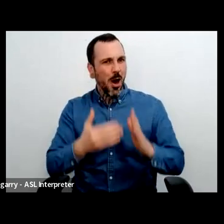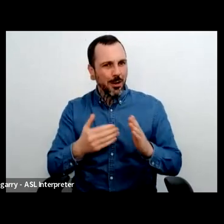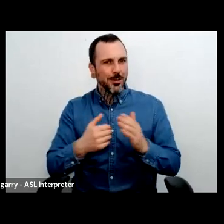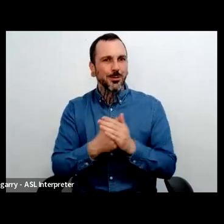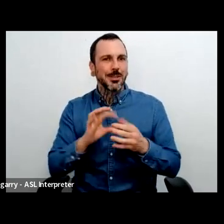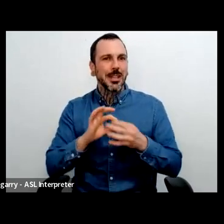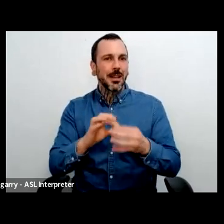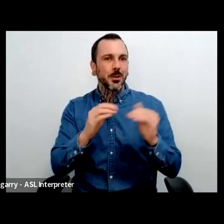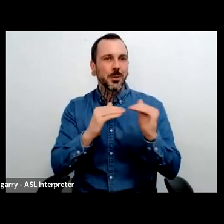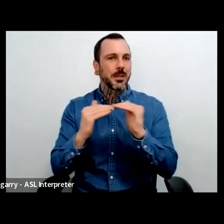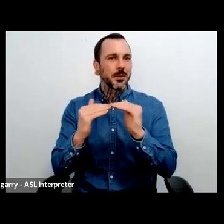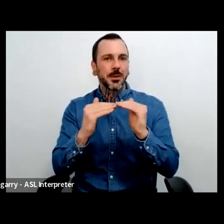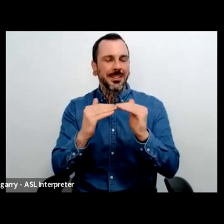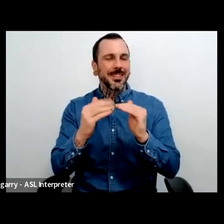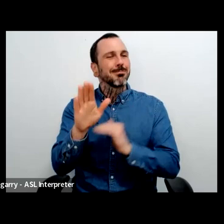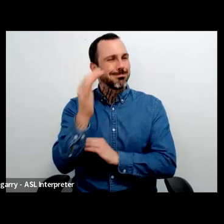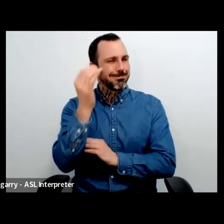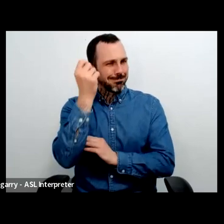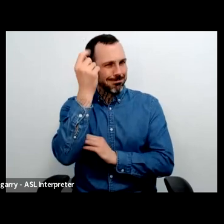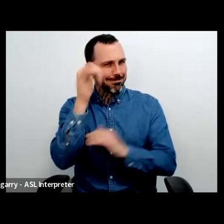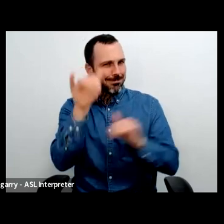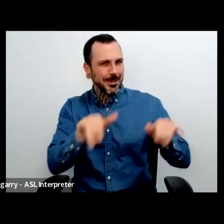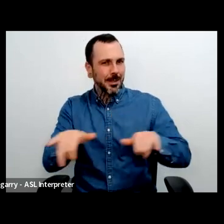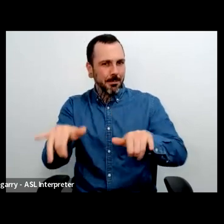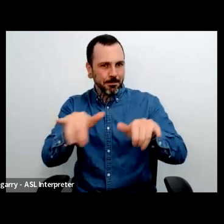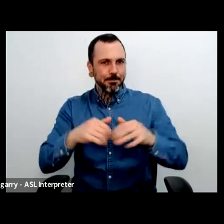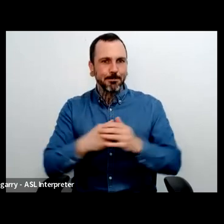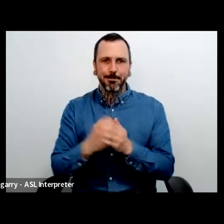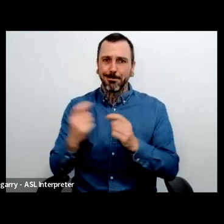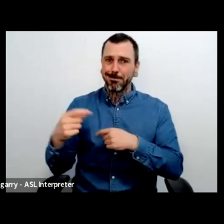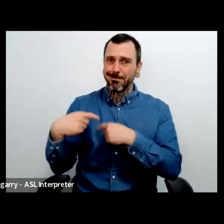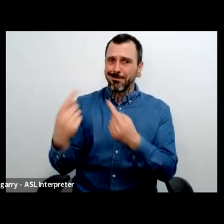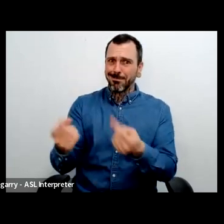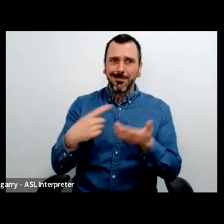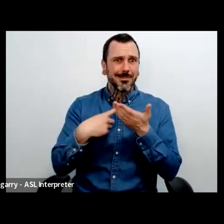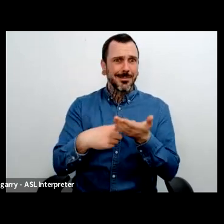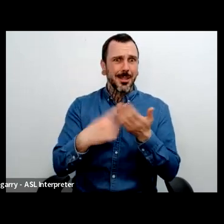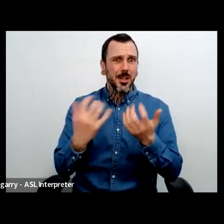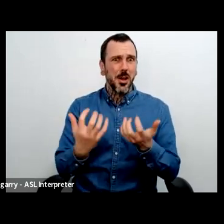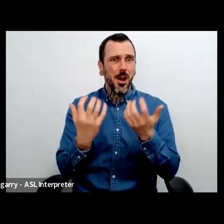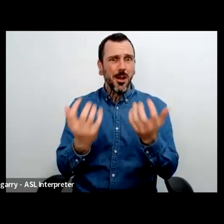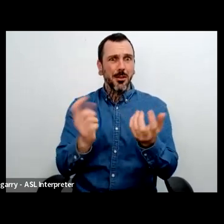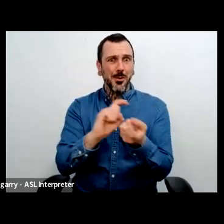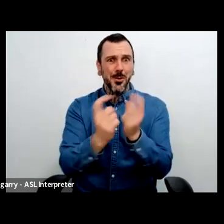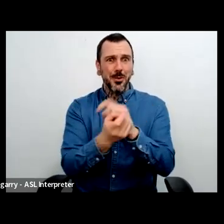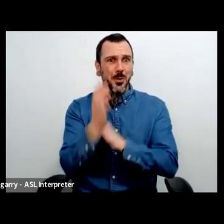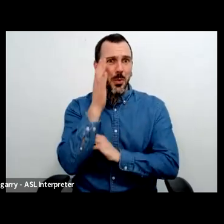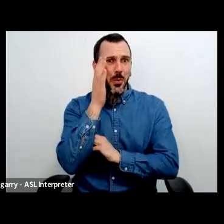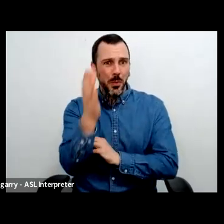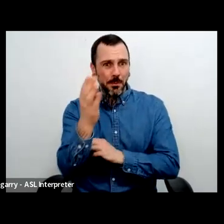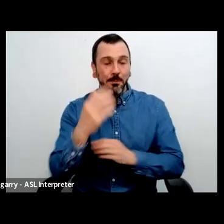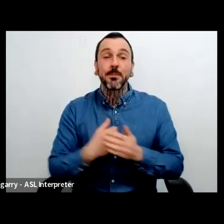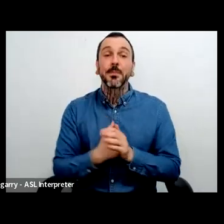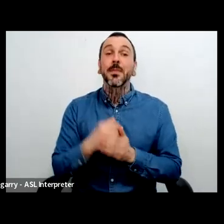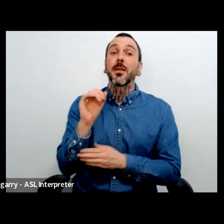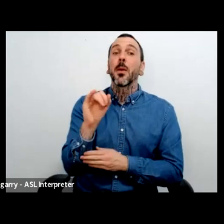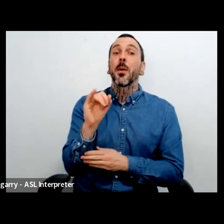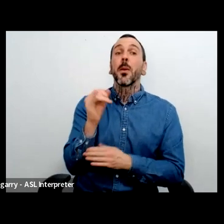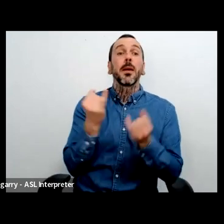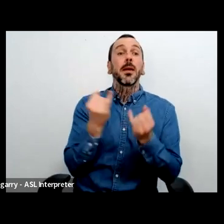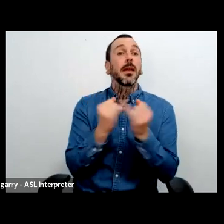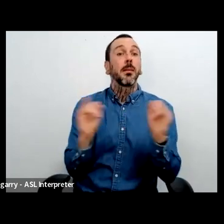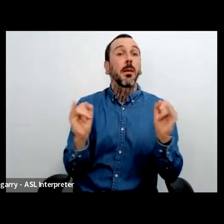call. This conversation about audiences has been around for a long time, and there have been a lot of independent companies who have had, deep